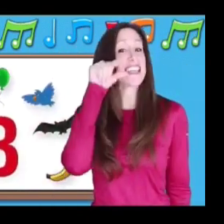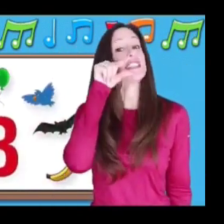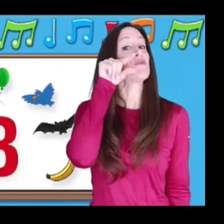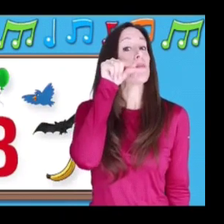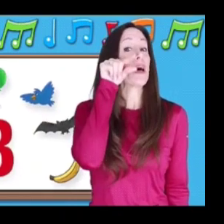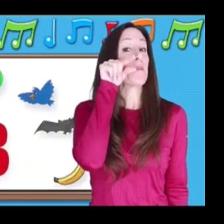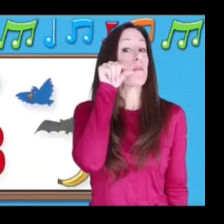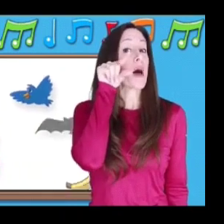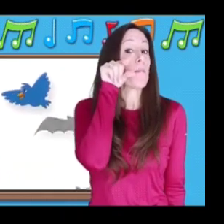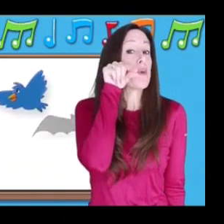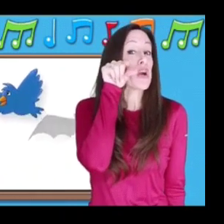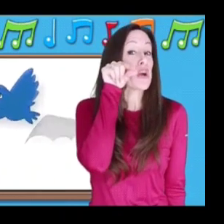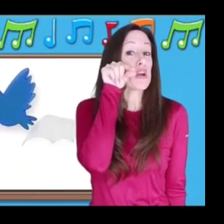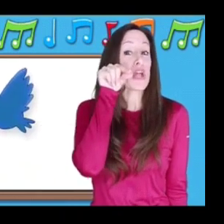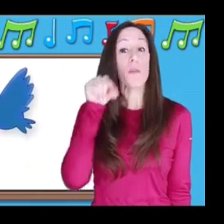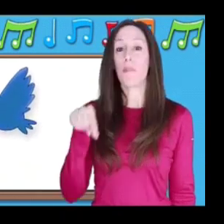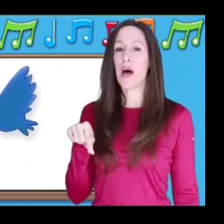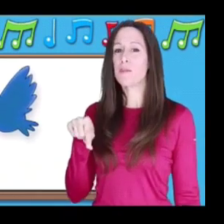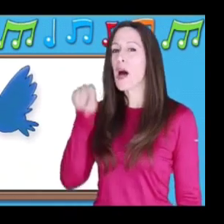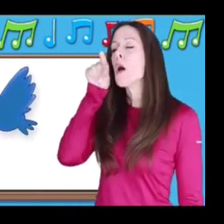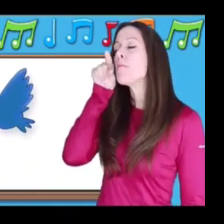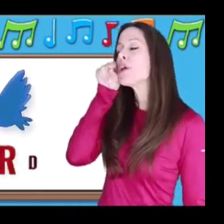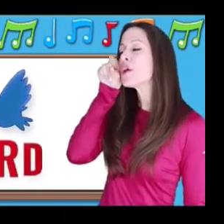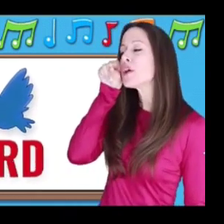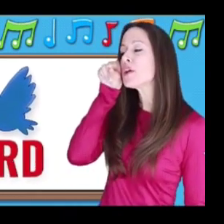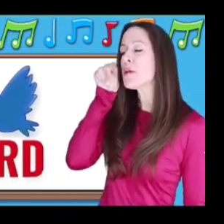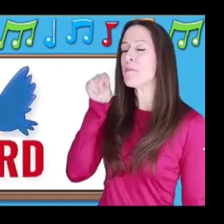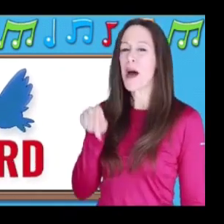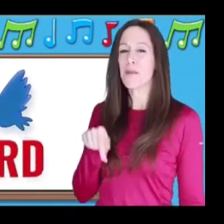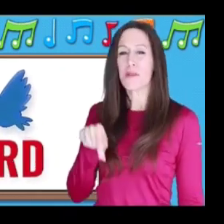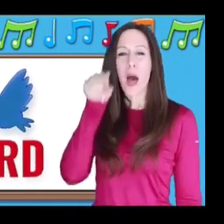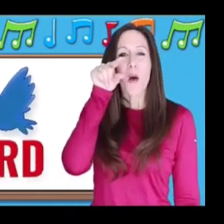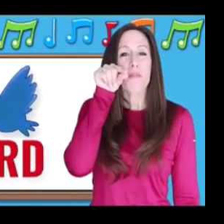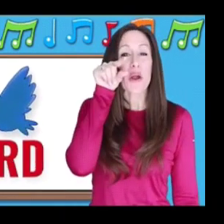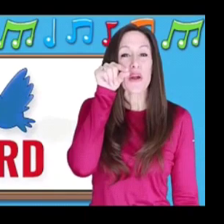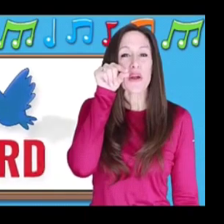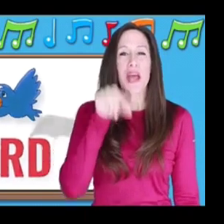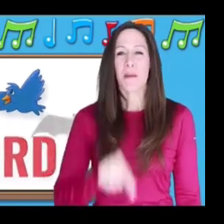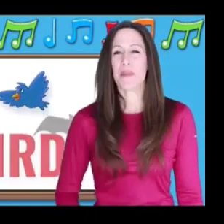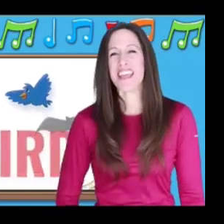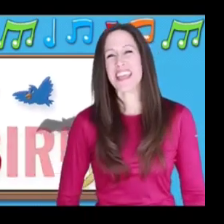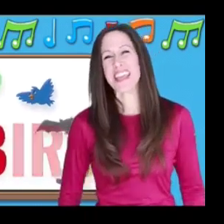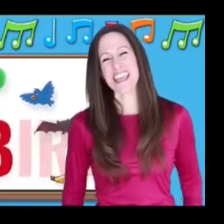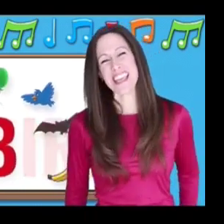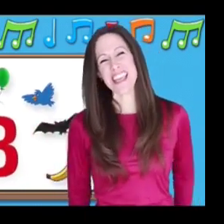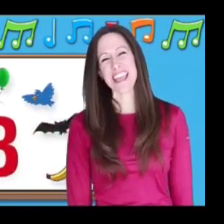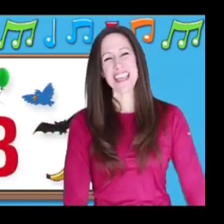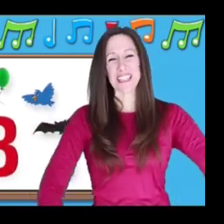B is for bird, bird, bird. B is